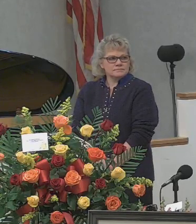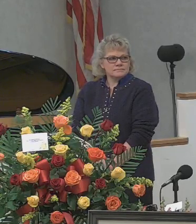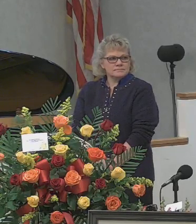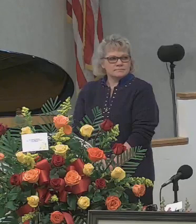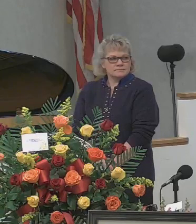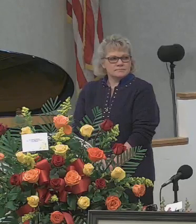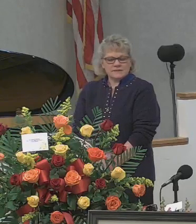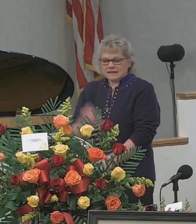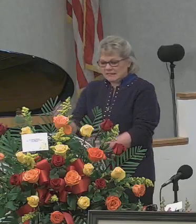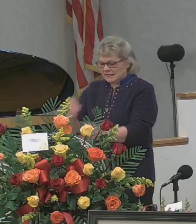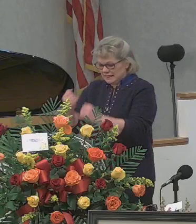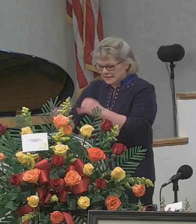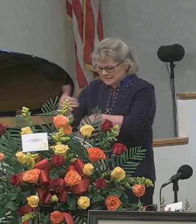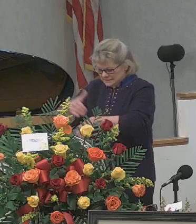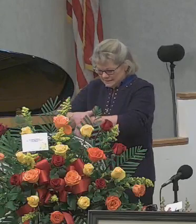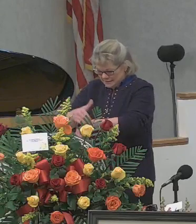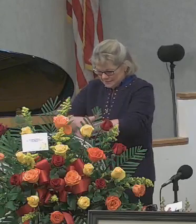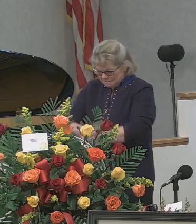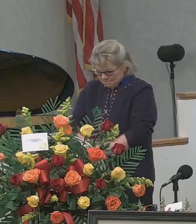So last night,